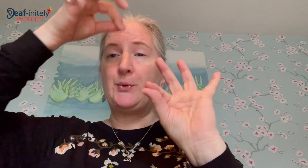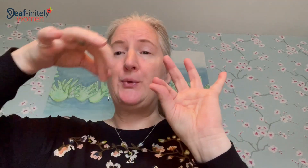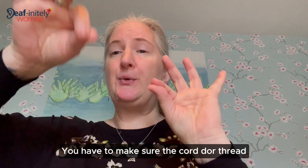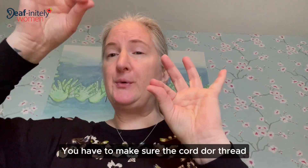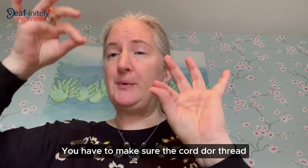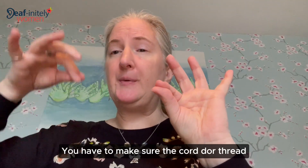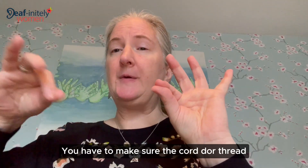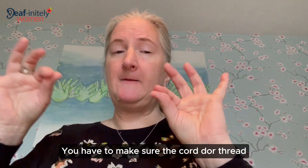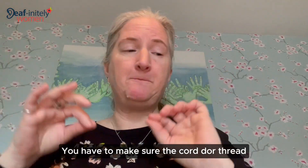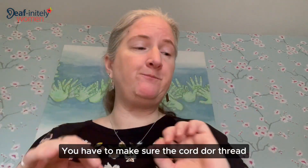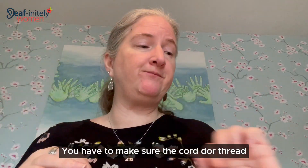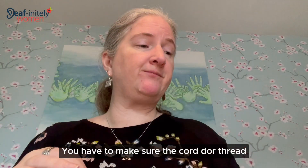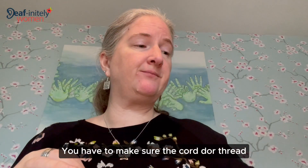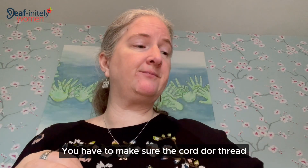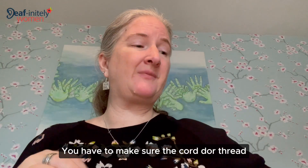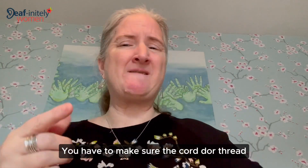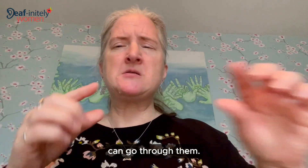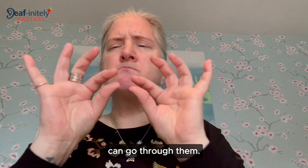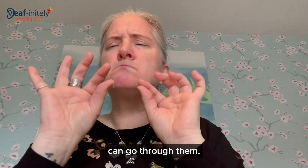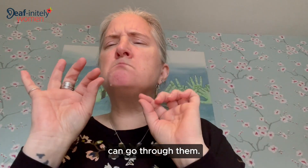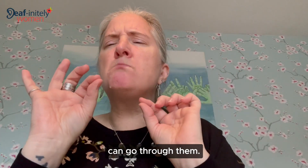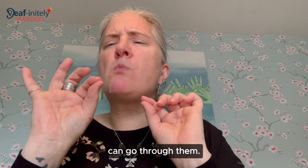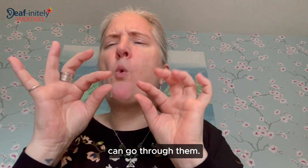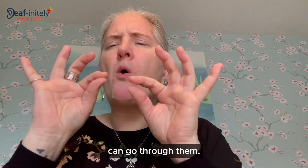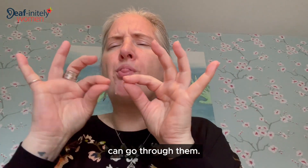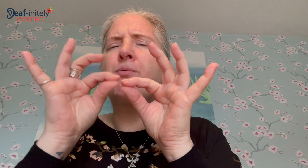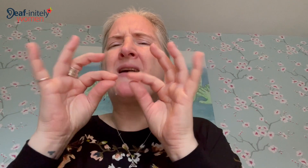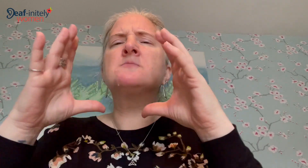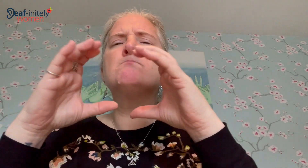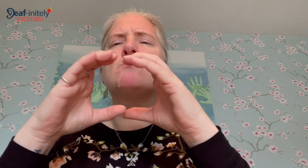You have to make sure the cord or thread can go through them.